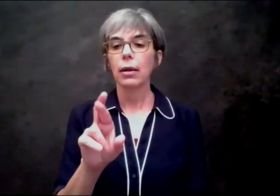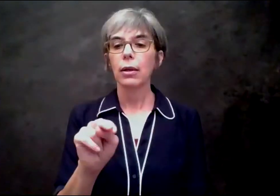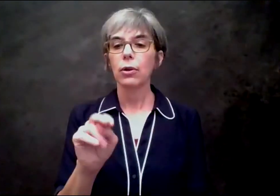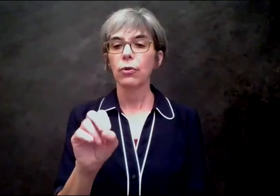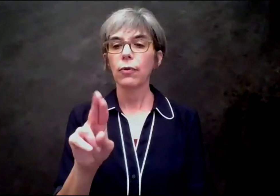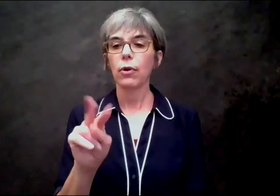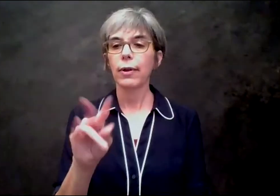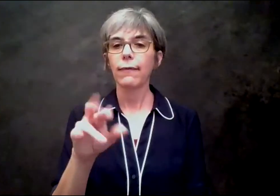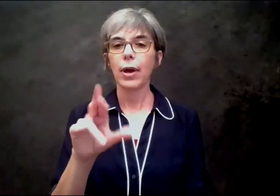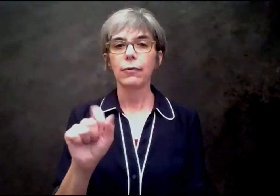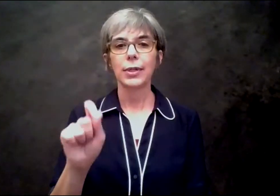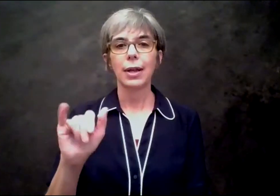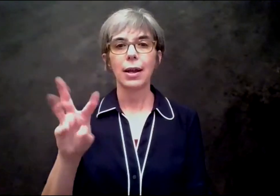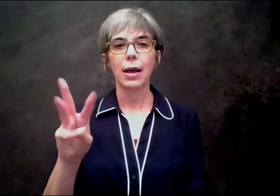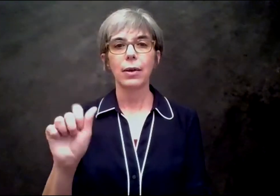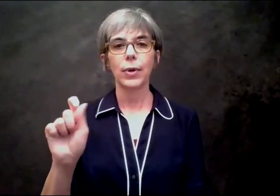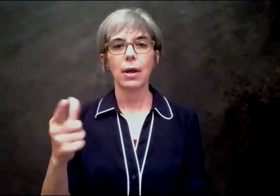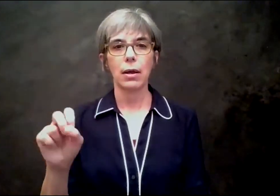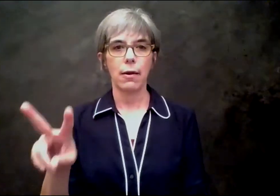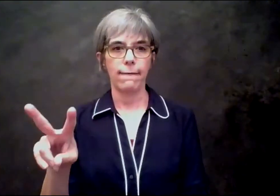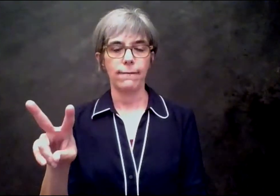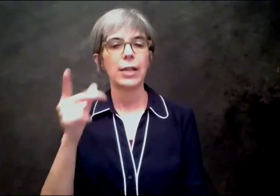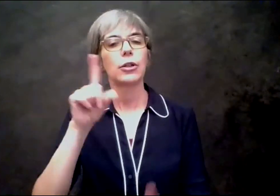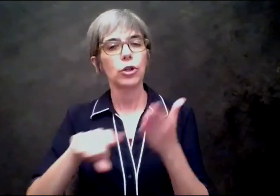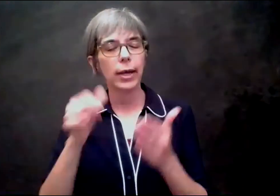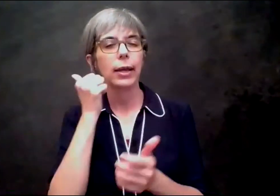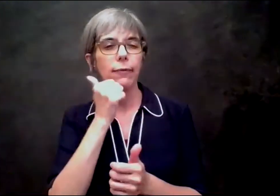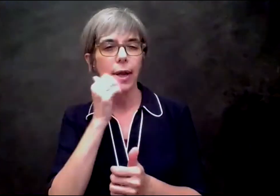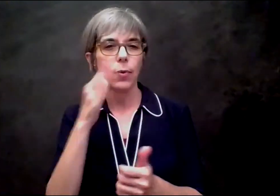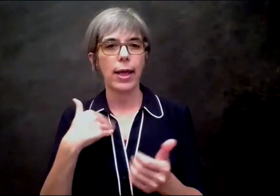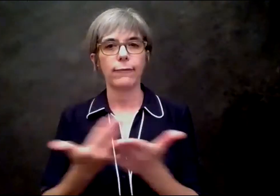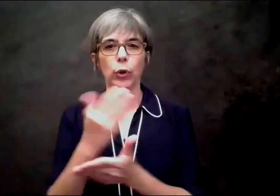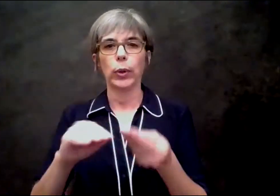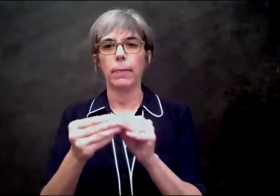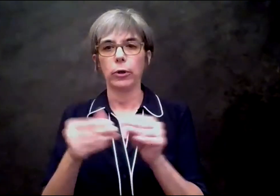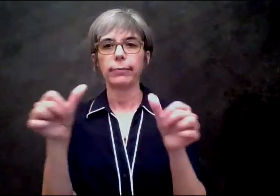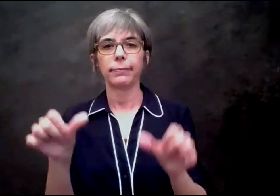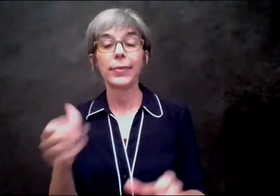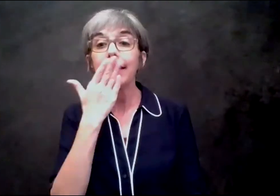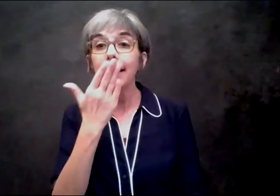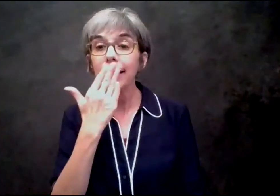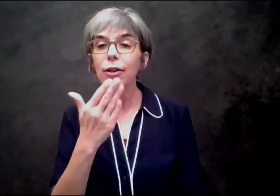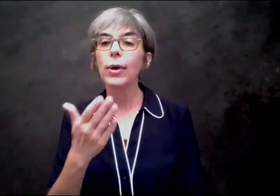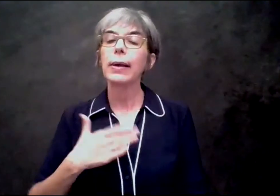coronavirus.iowa.gov, the website. So thank you again all for joining us. We appreciate your assistance in sharing these messages with